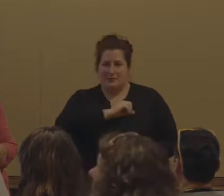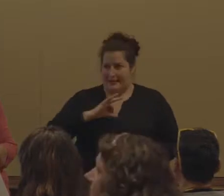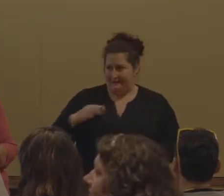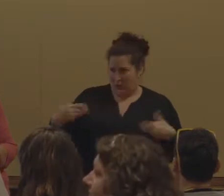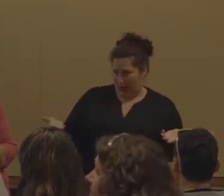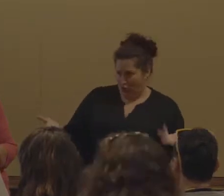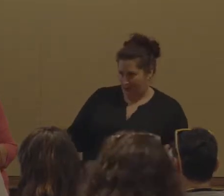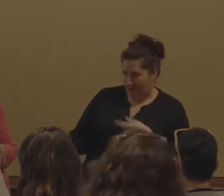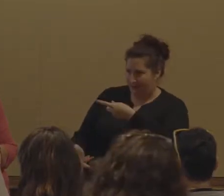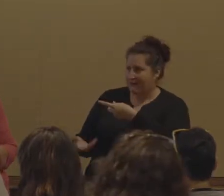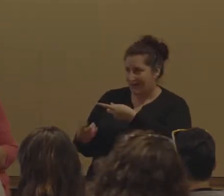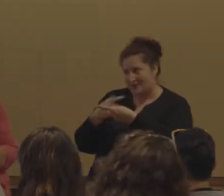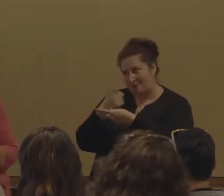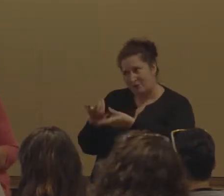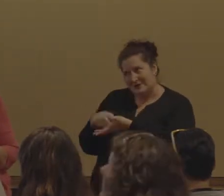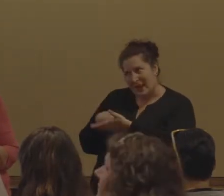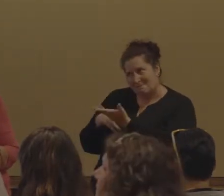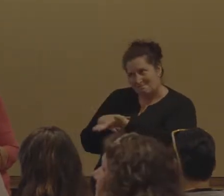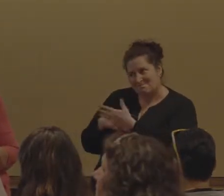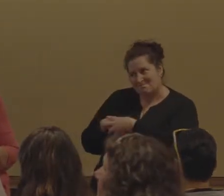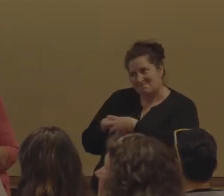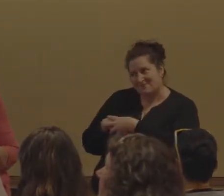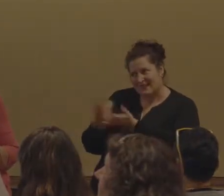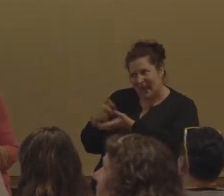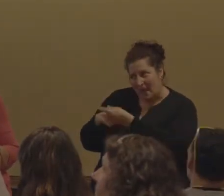room. Make y'all stand up.